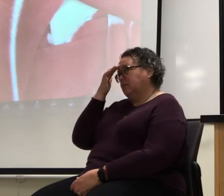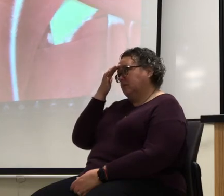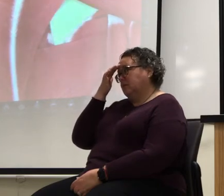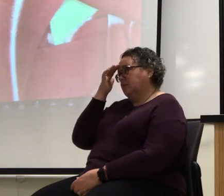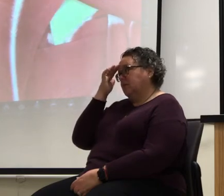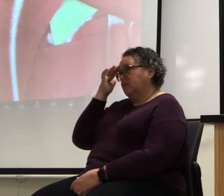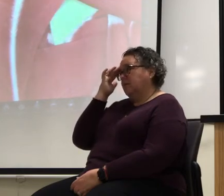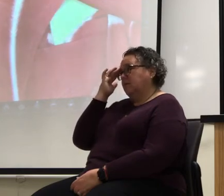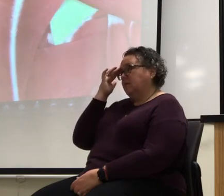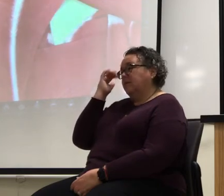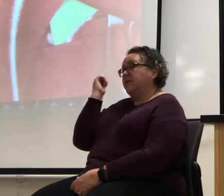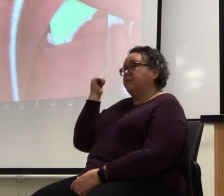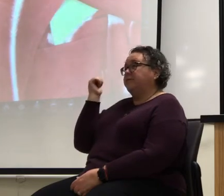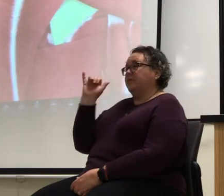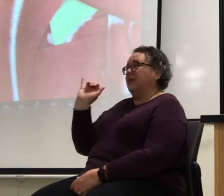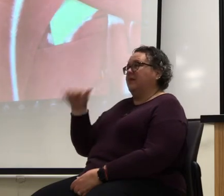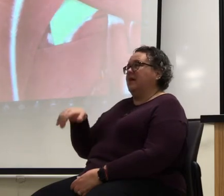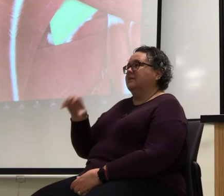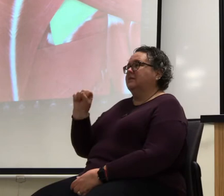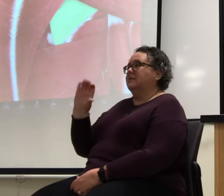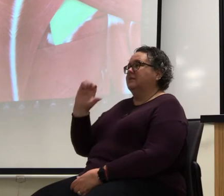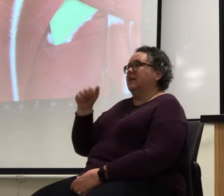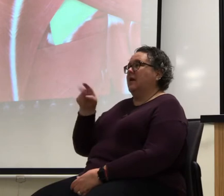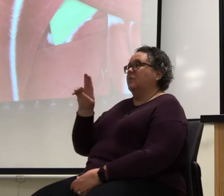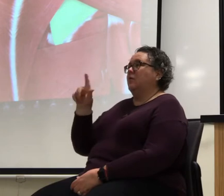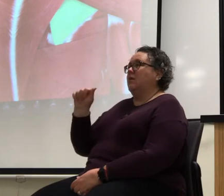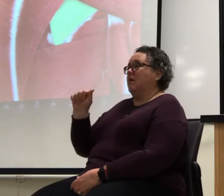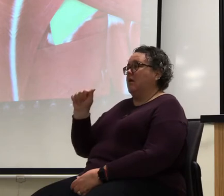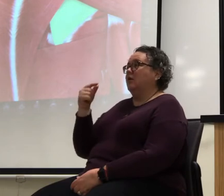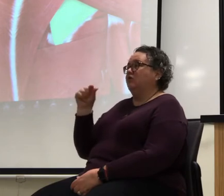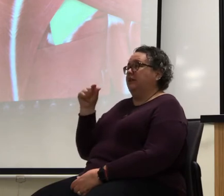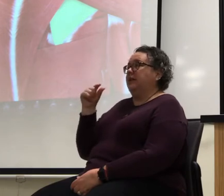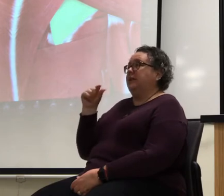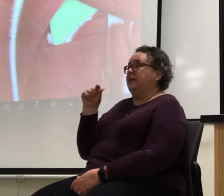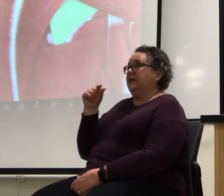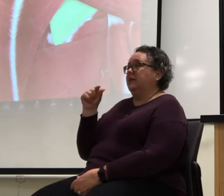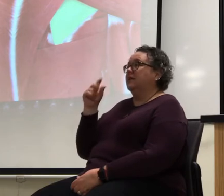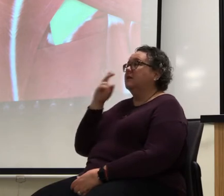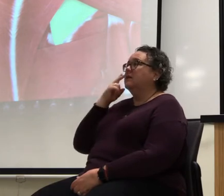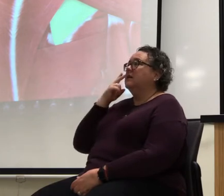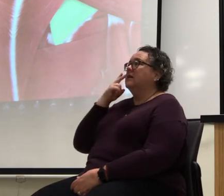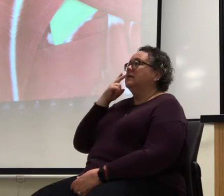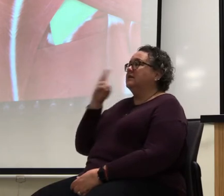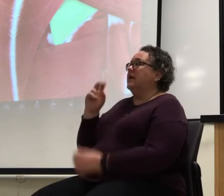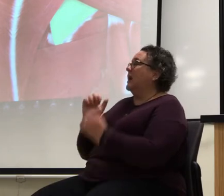Okay, that's the scapula, highlighted in green. Do you see how the latissimus dorsi actually